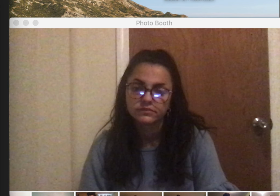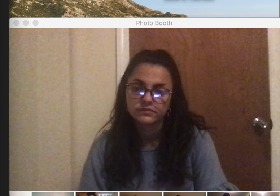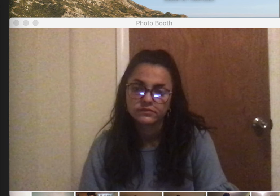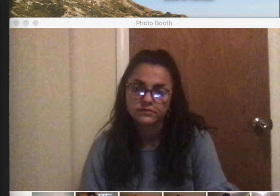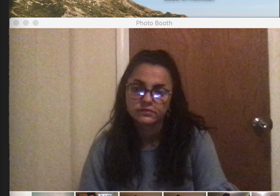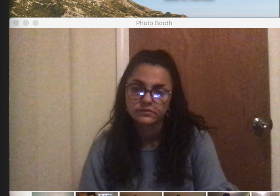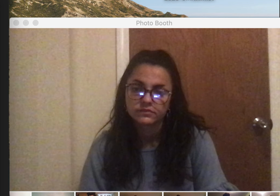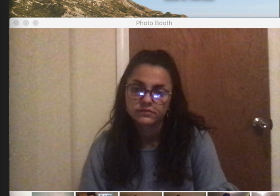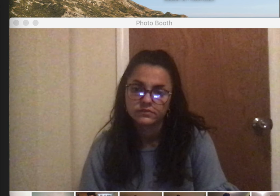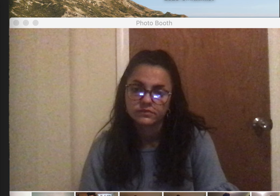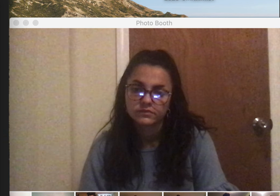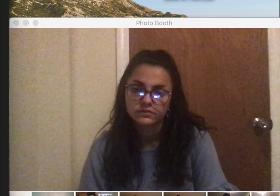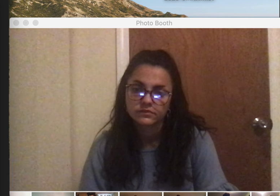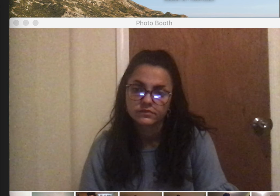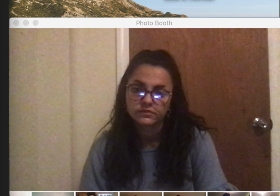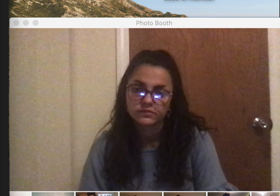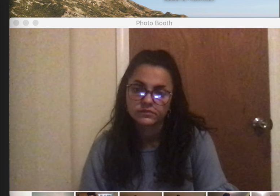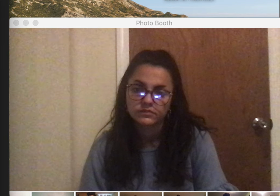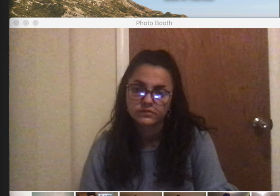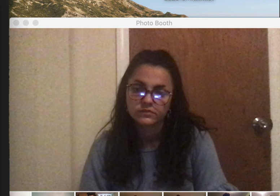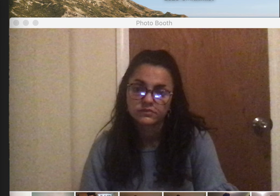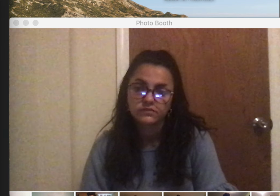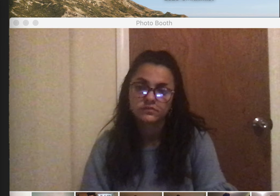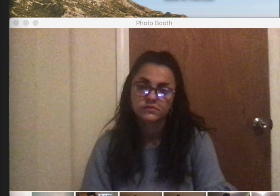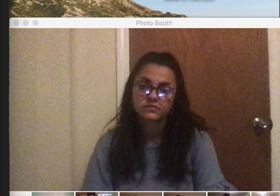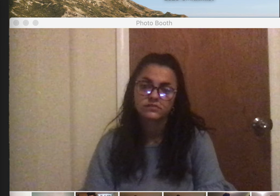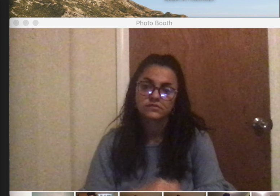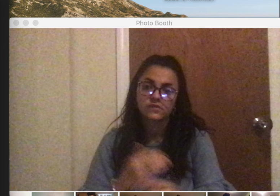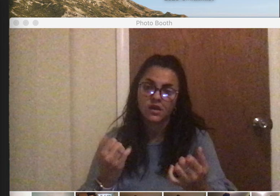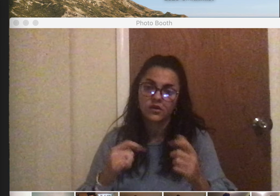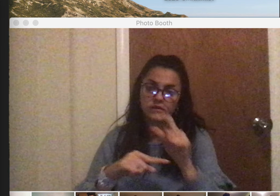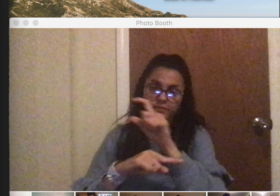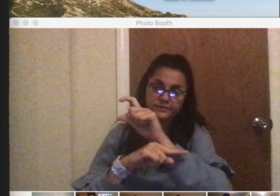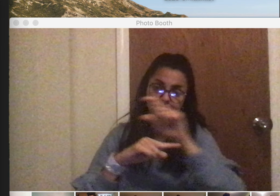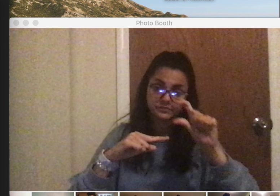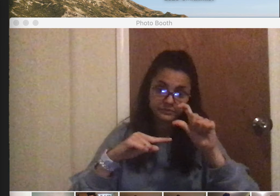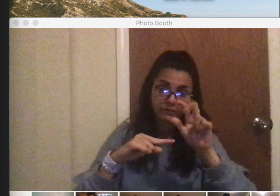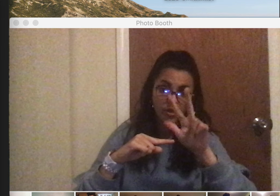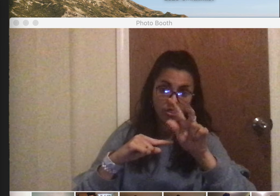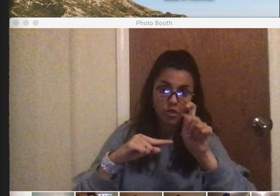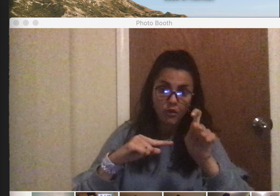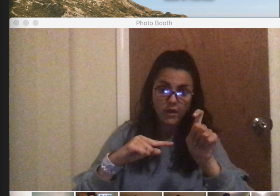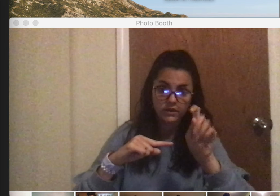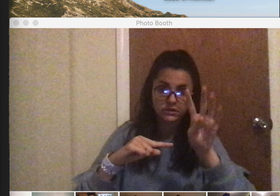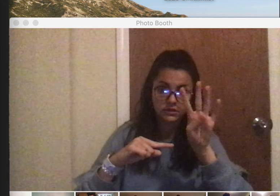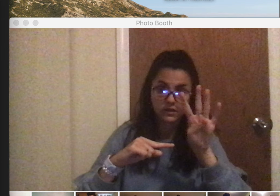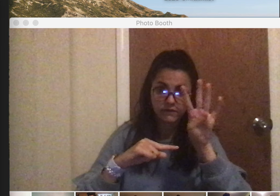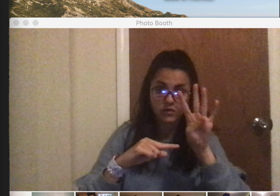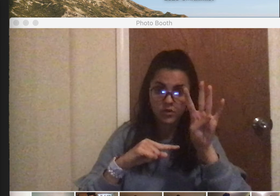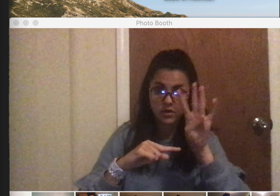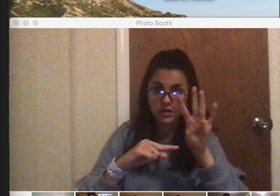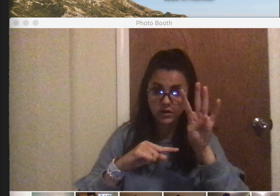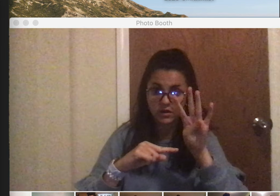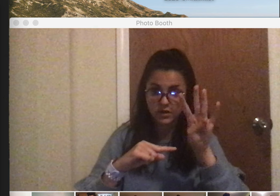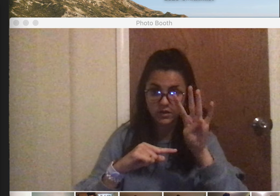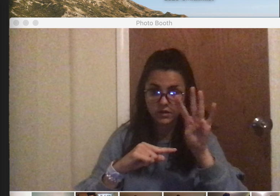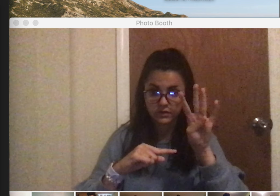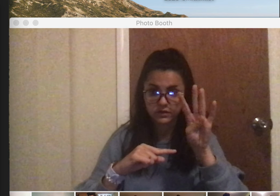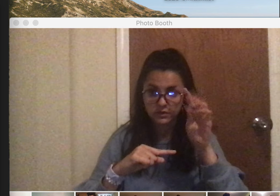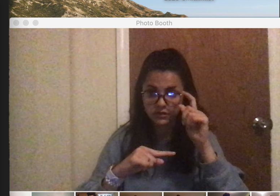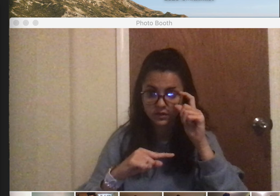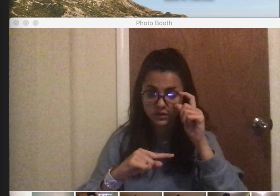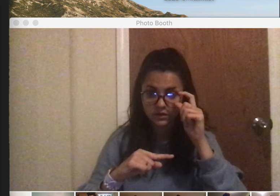let's bring over the 3x to the fourth, and then we're going to get negative 6 squared. Remember, it's going to go to both things in the